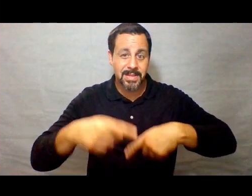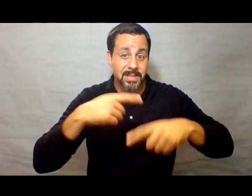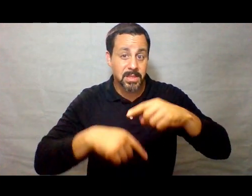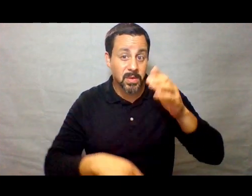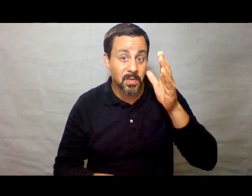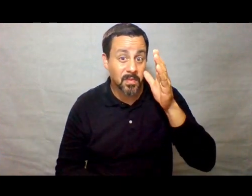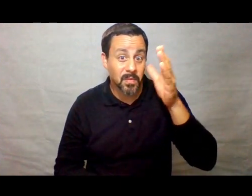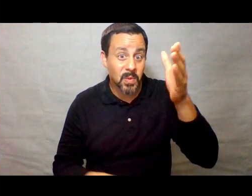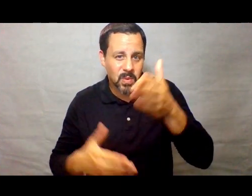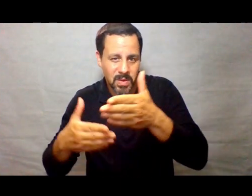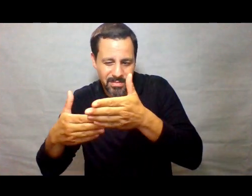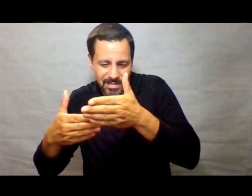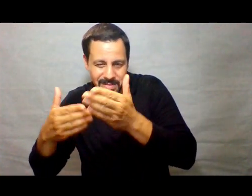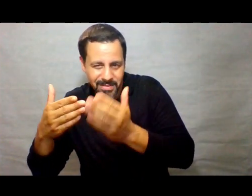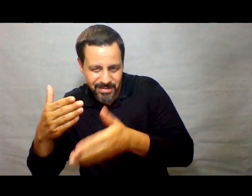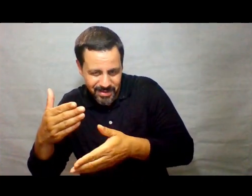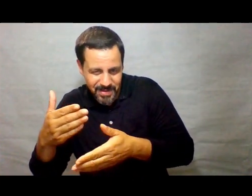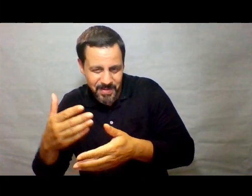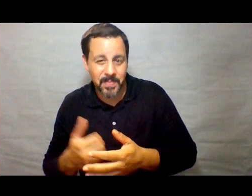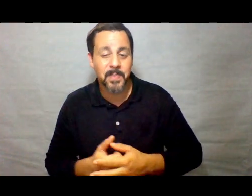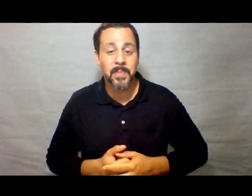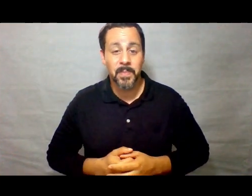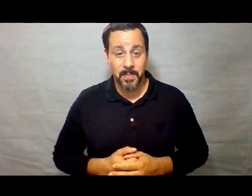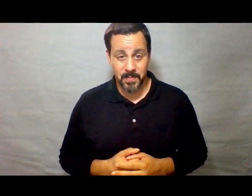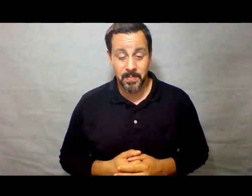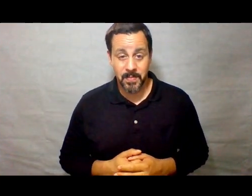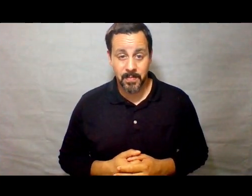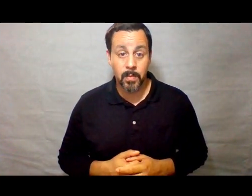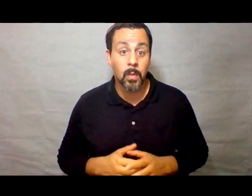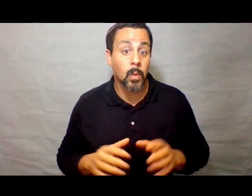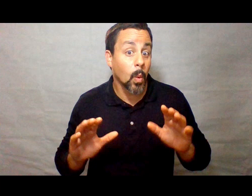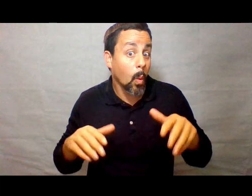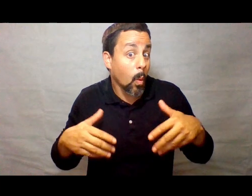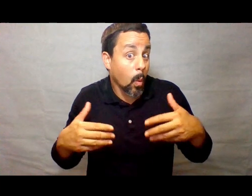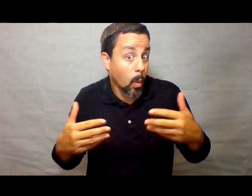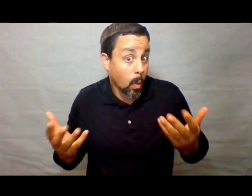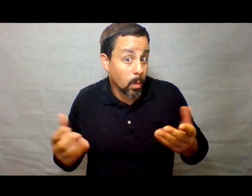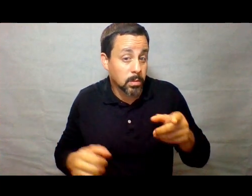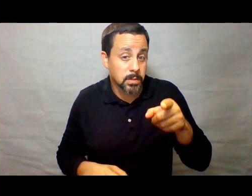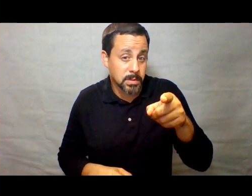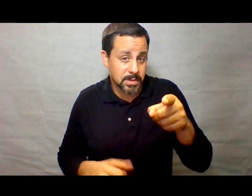Okay, so you can see how I signed future at the end.